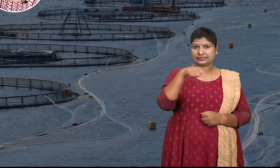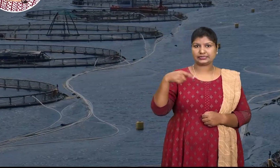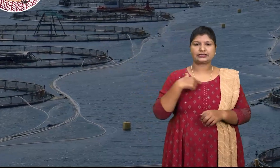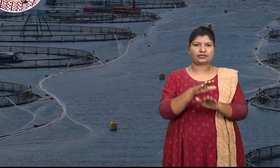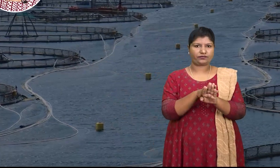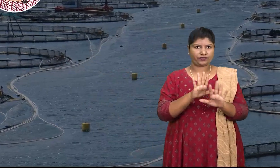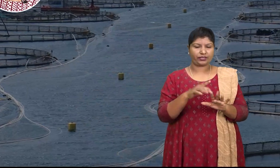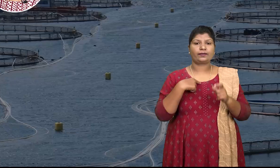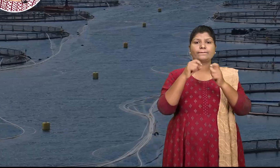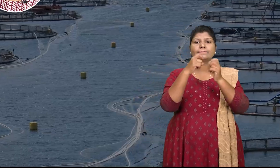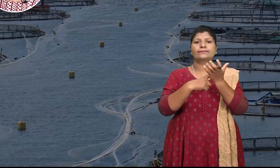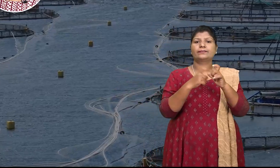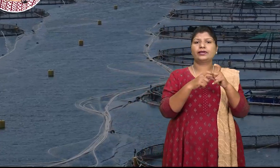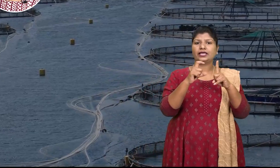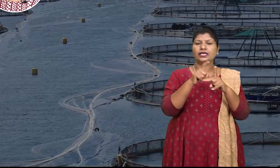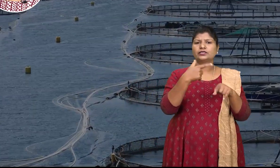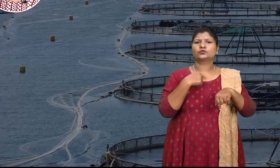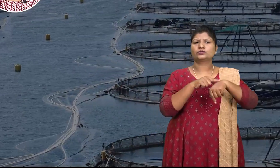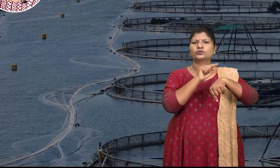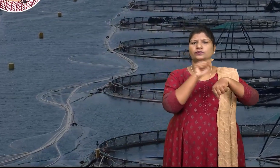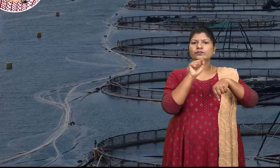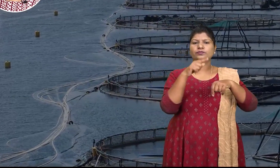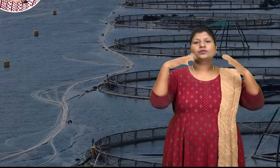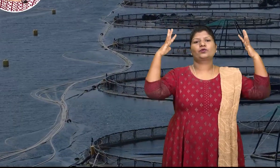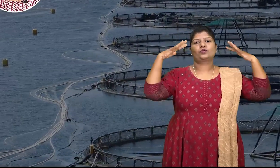fishes breed only during monsoon.